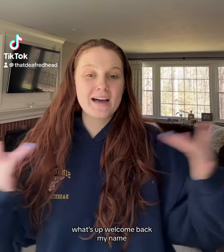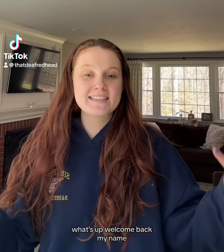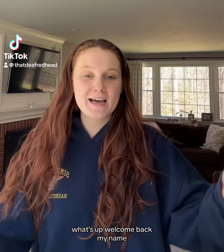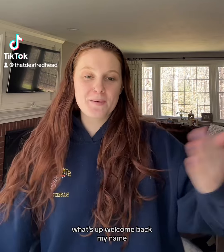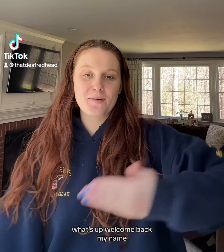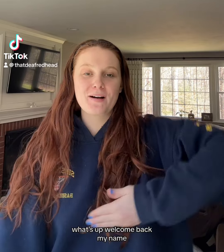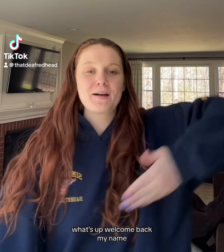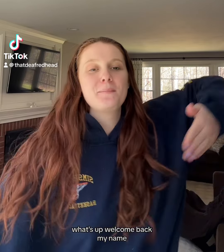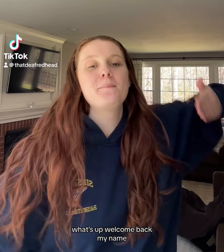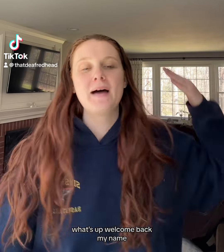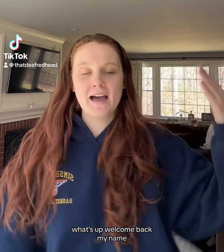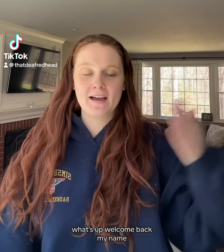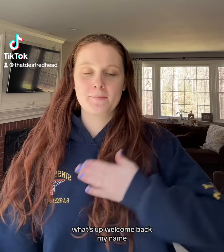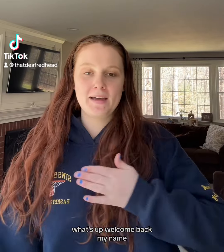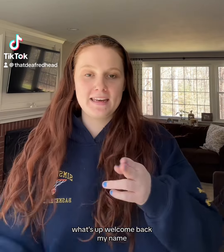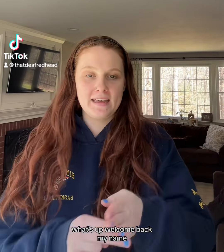What's up? Welcome back.